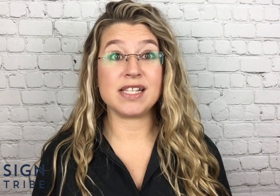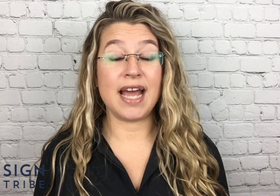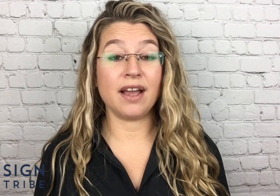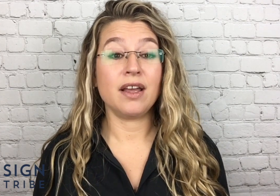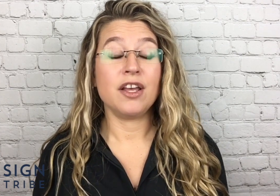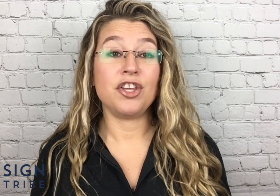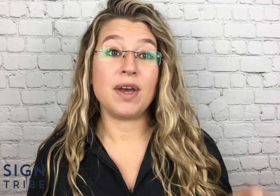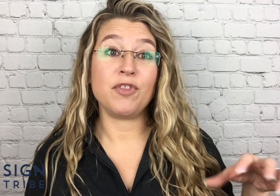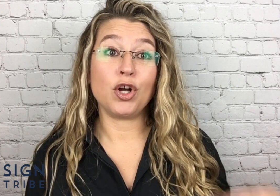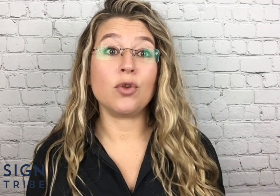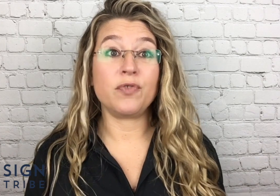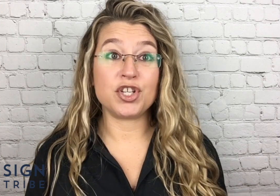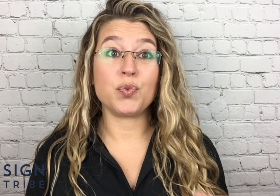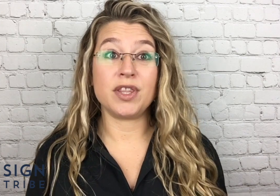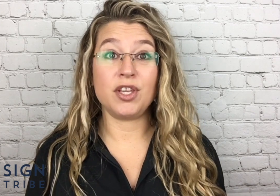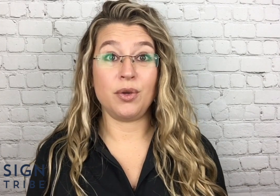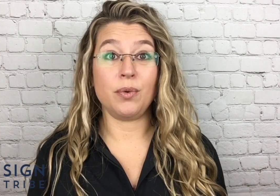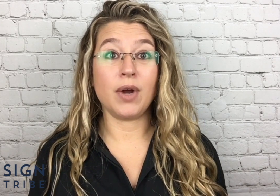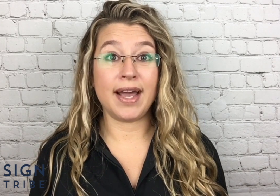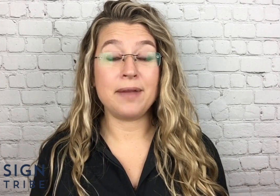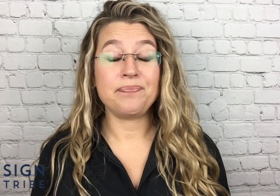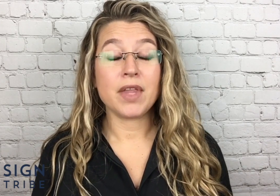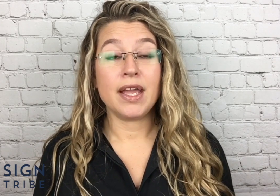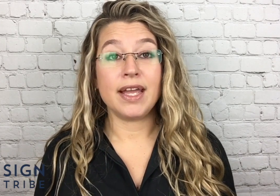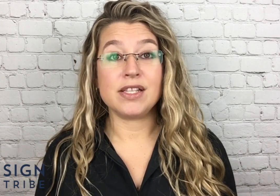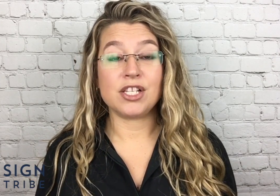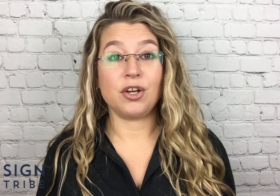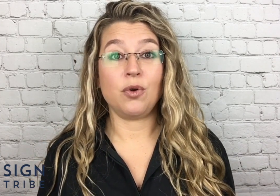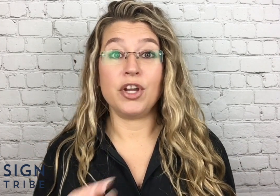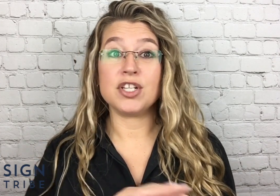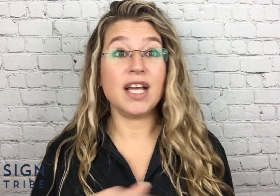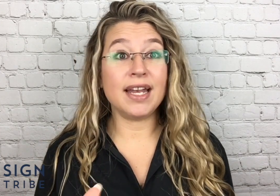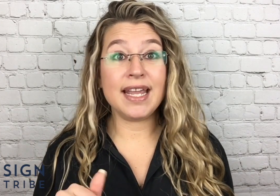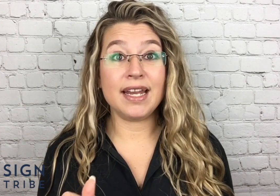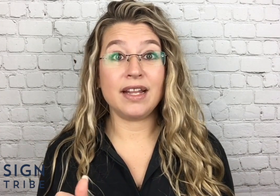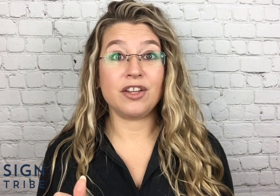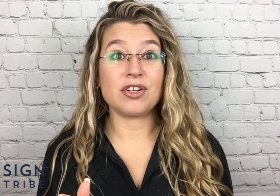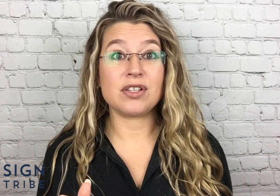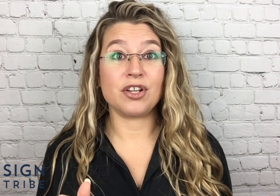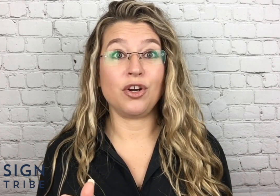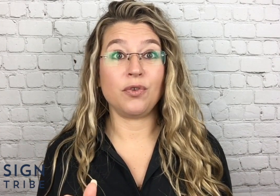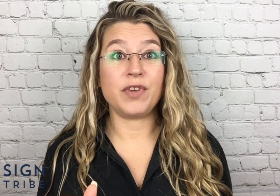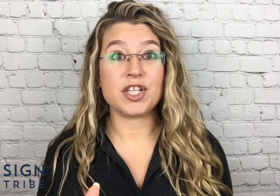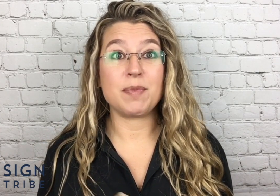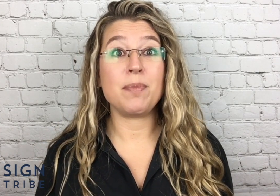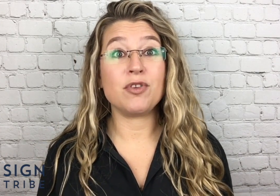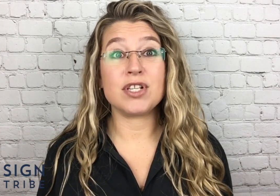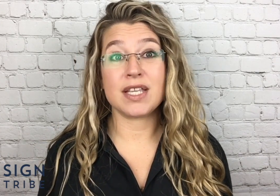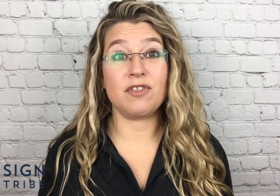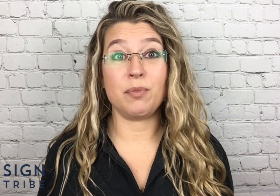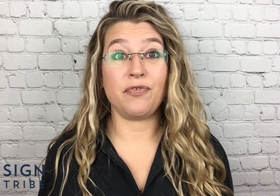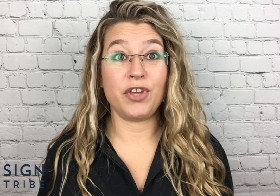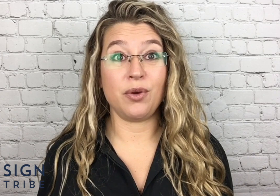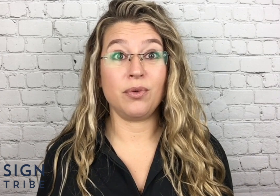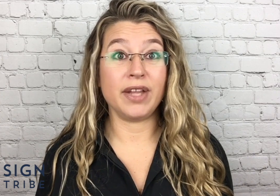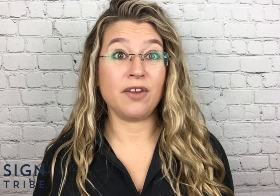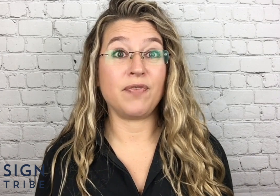snack, you have the goldfish with you, okay? And so they're done eating their goldfish. Maybe you just give them a few, like 5 or